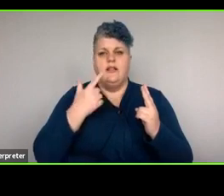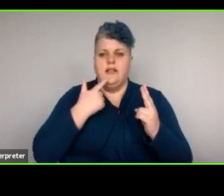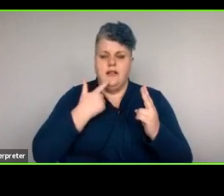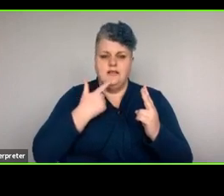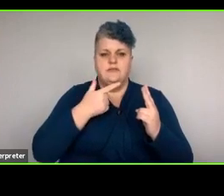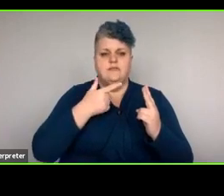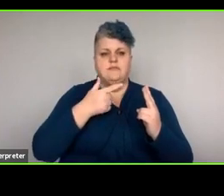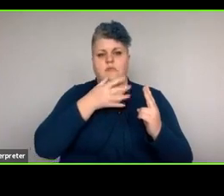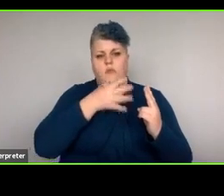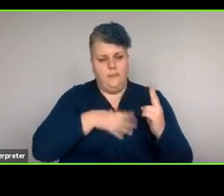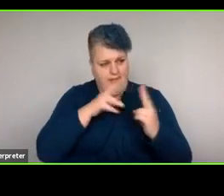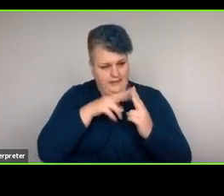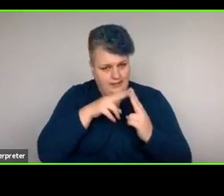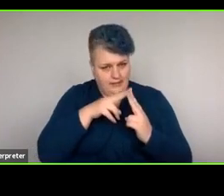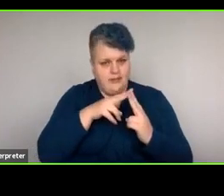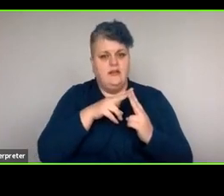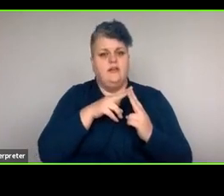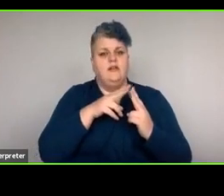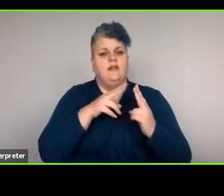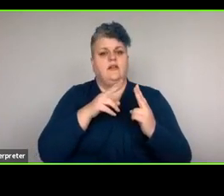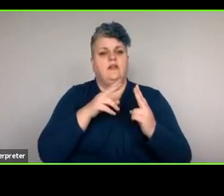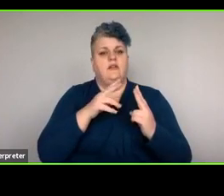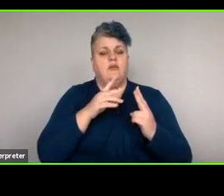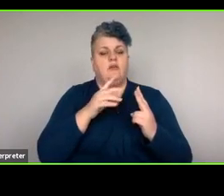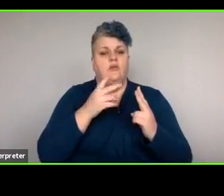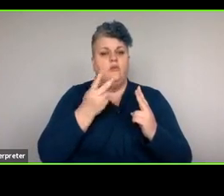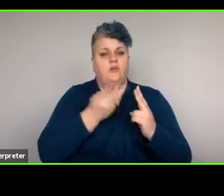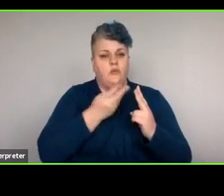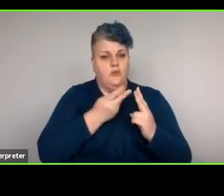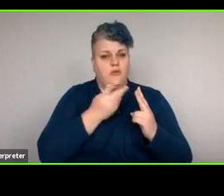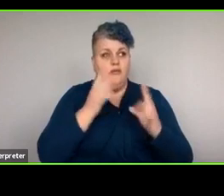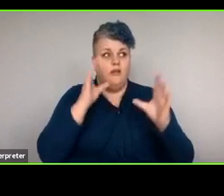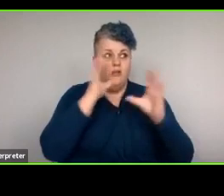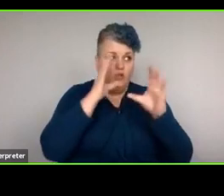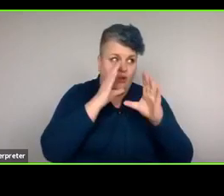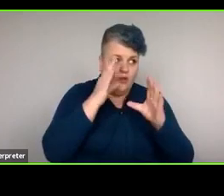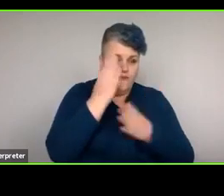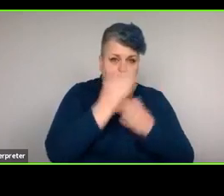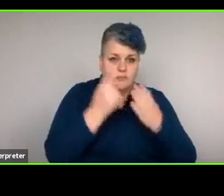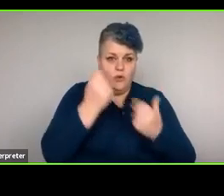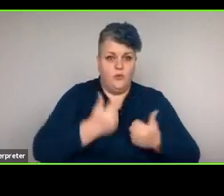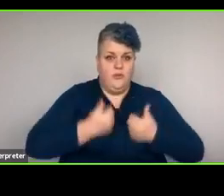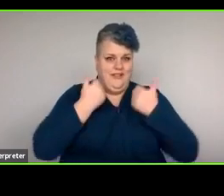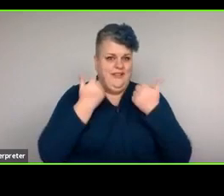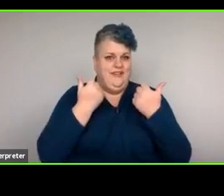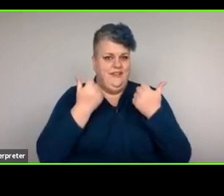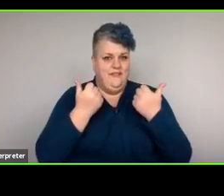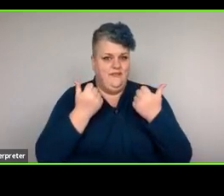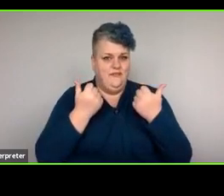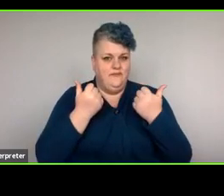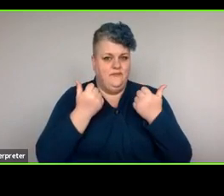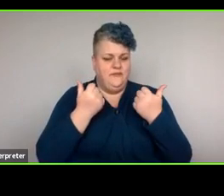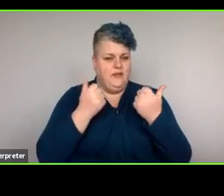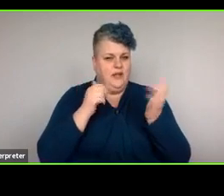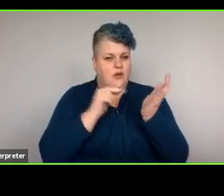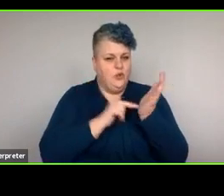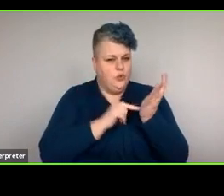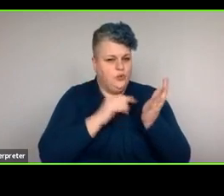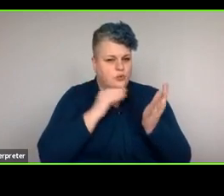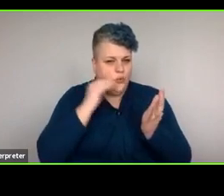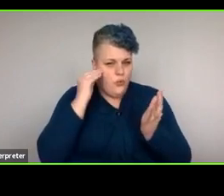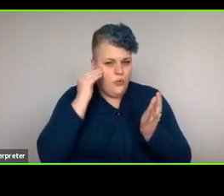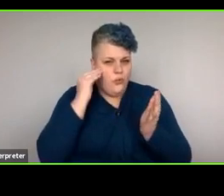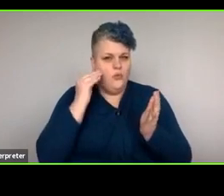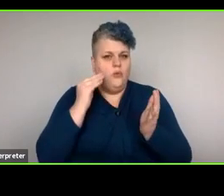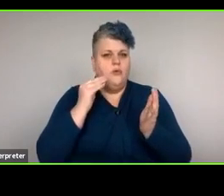lesbian couple who is searching for a place to live. They're looking for a nursing home to